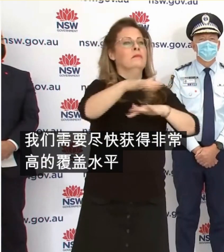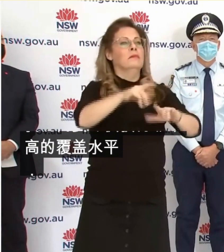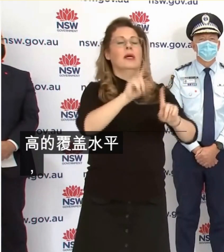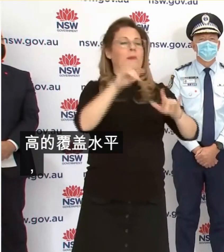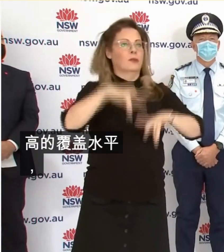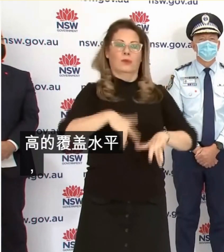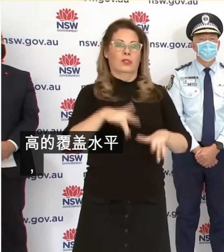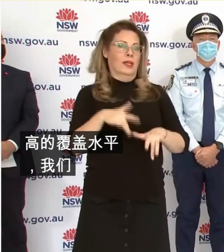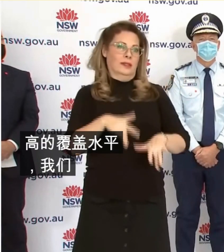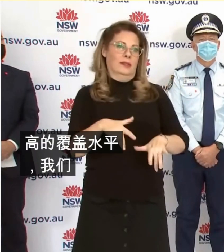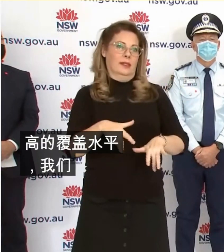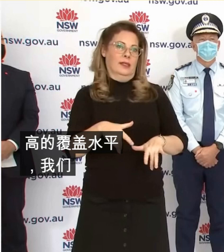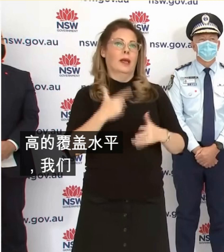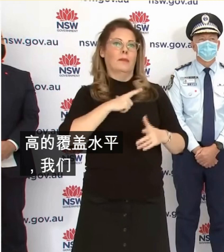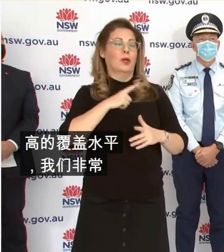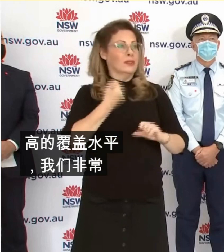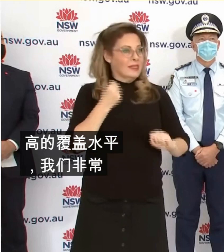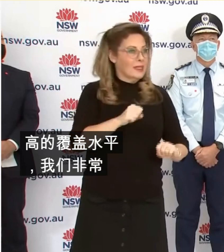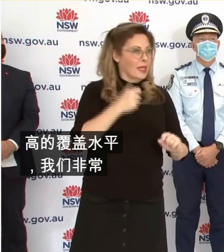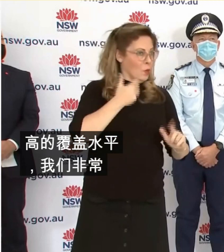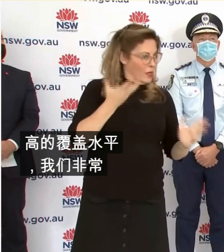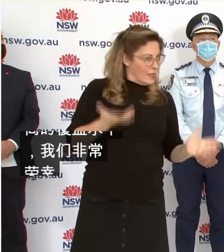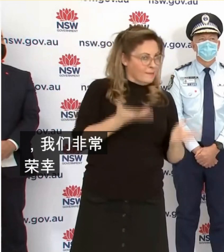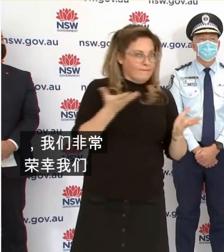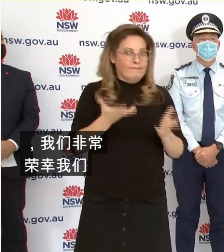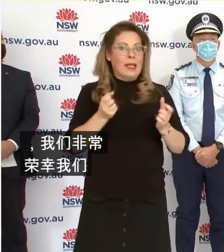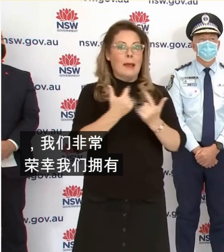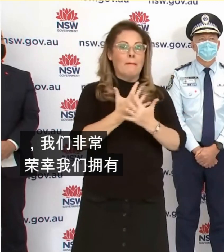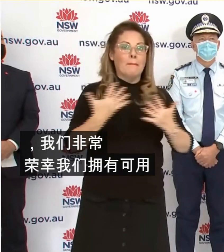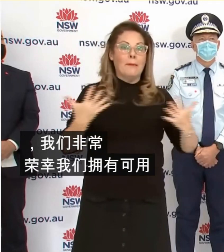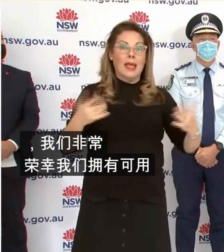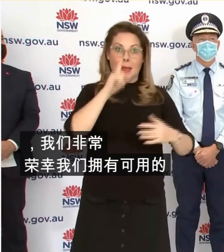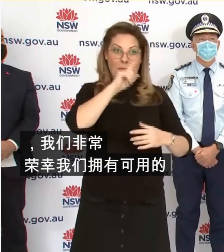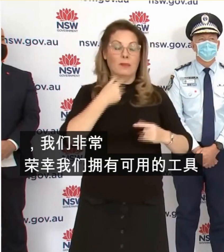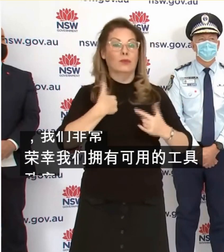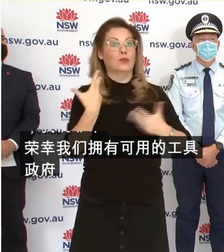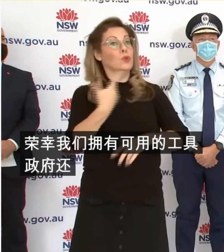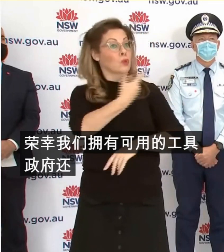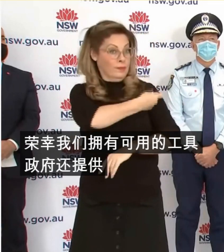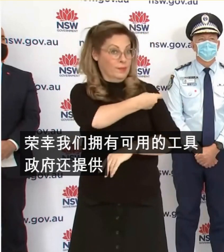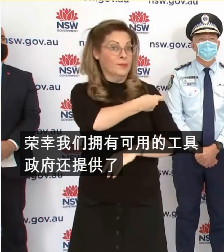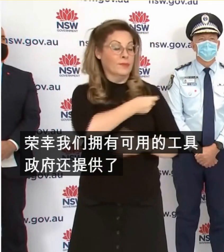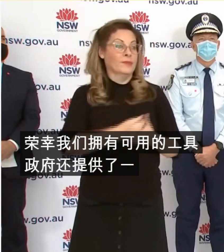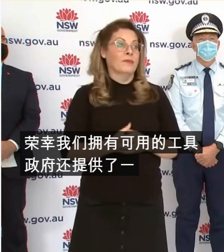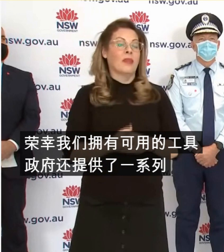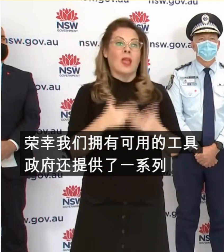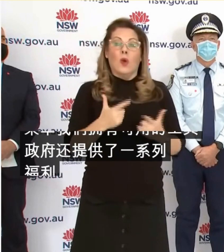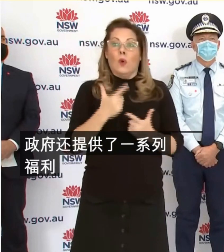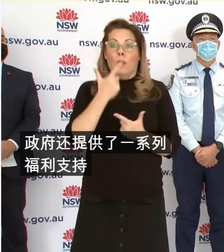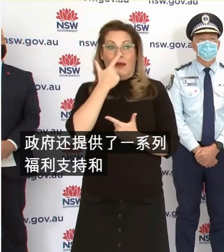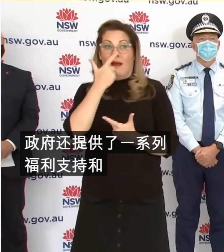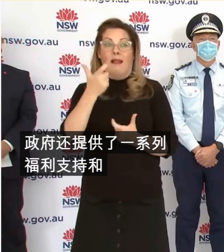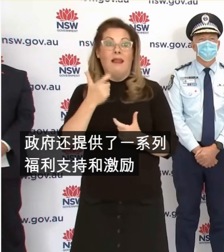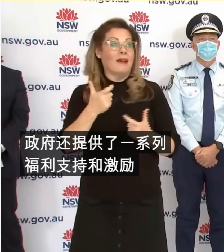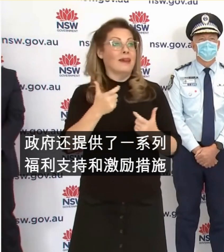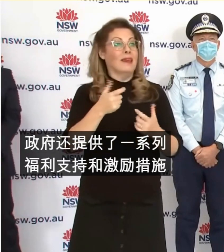quickly as we can. And we are very privileged that we have the tools available. The government has also put in a range